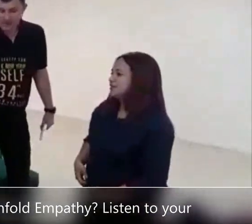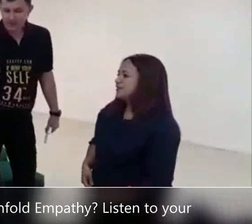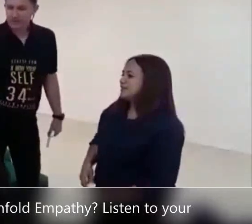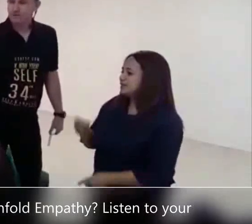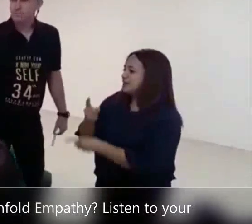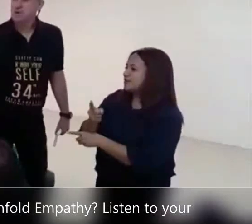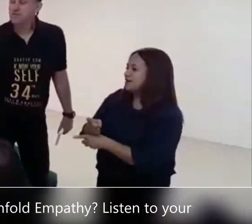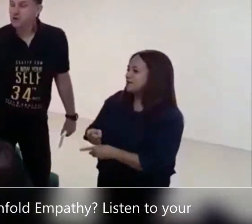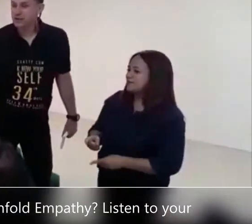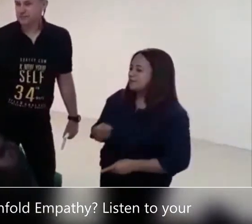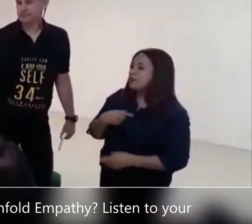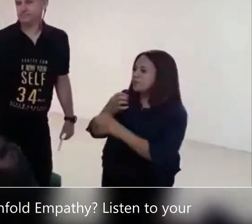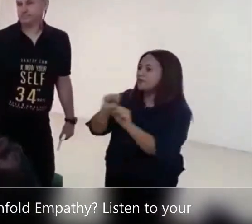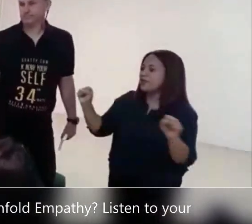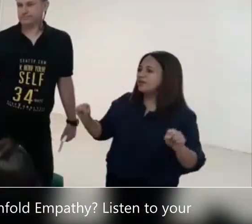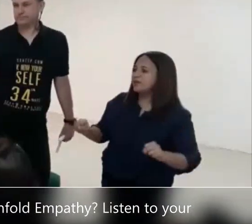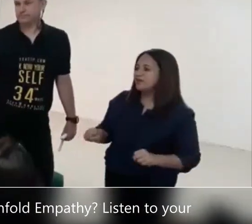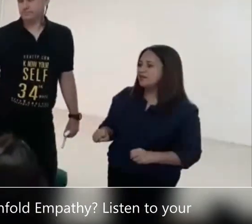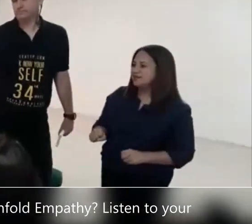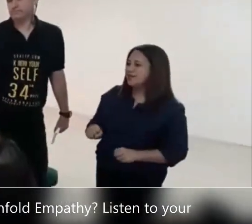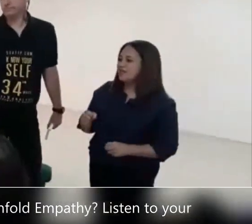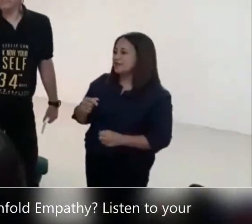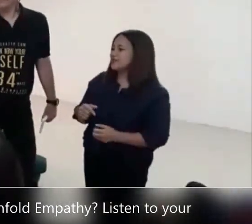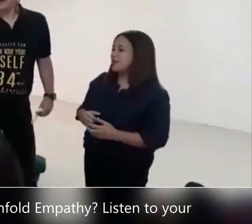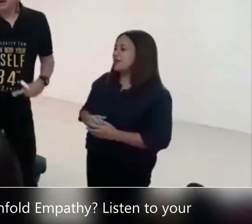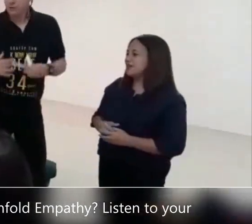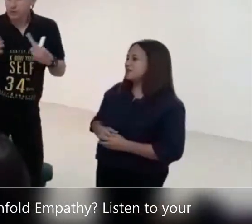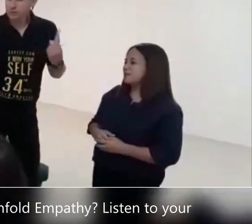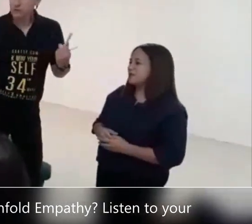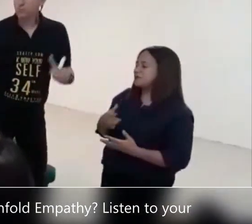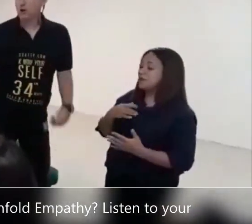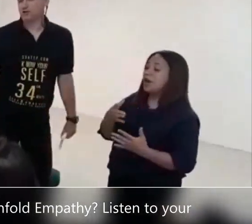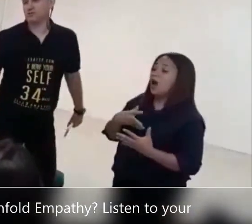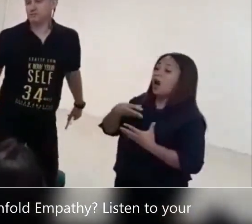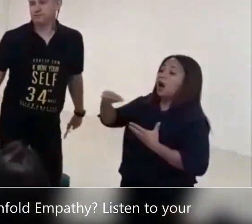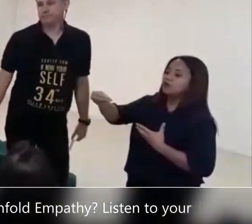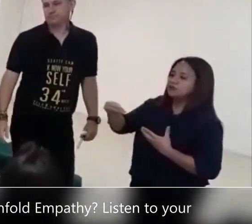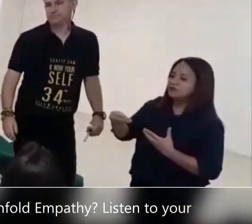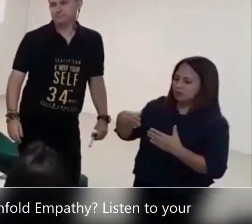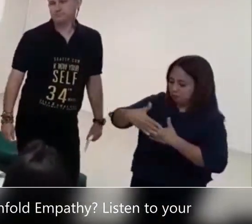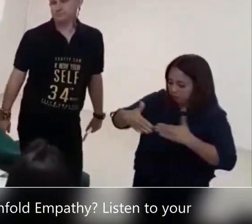you're right. I feel like I have a lot of problems, but I think it's time to be positive, to free myself. Exactly. Be free! Right, out of your box.